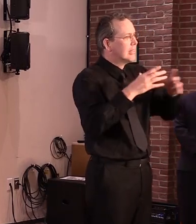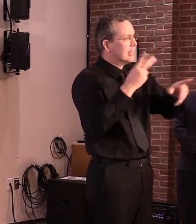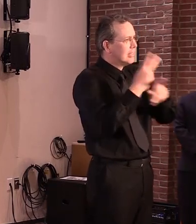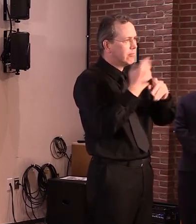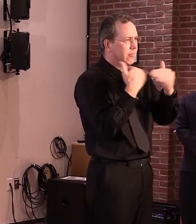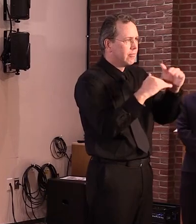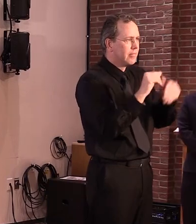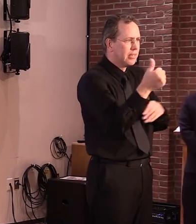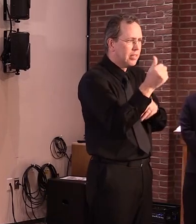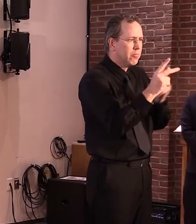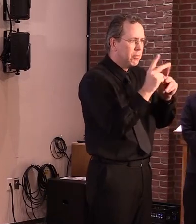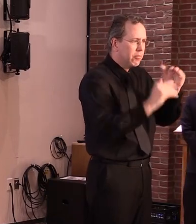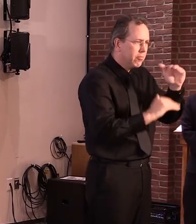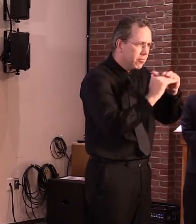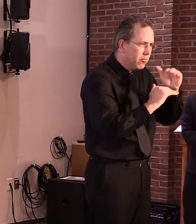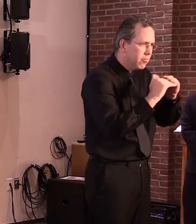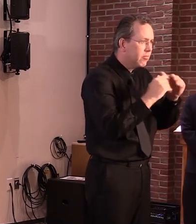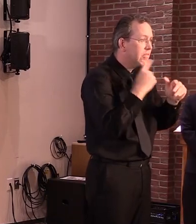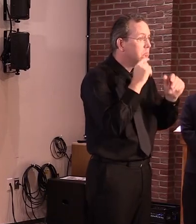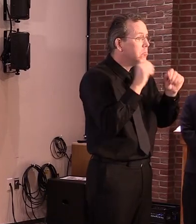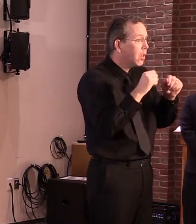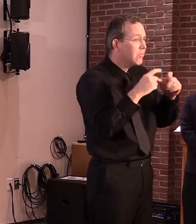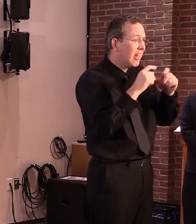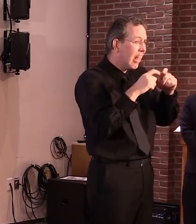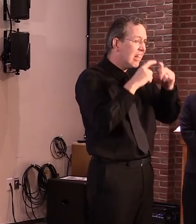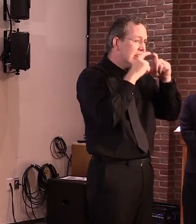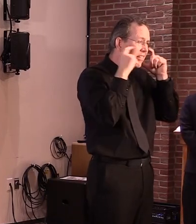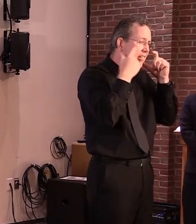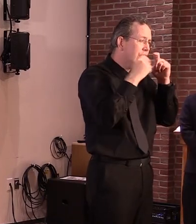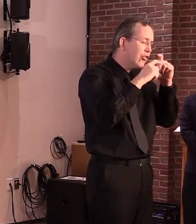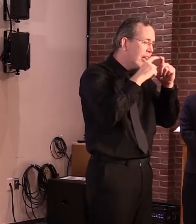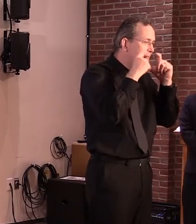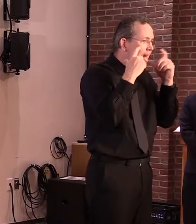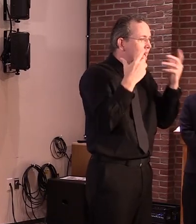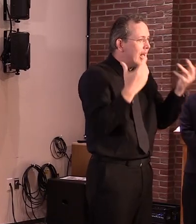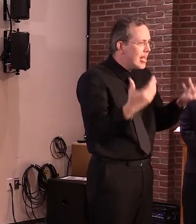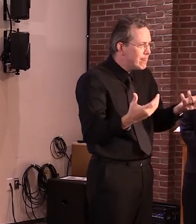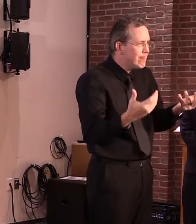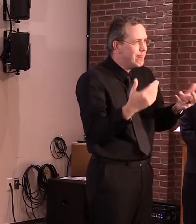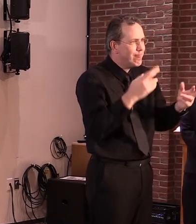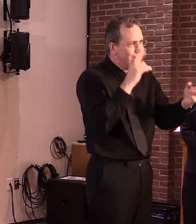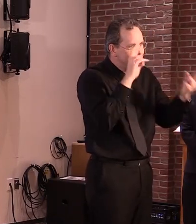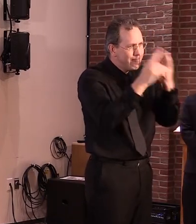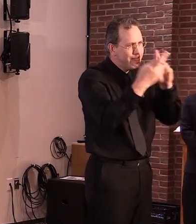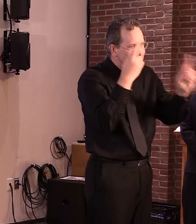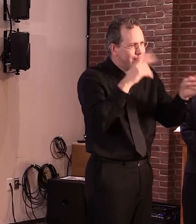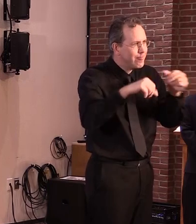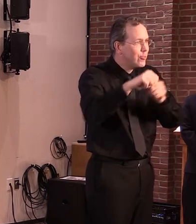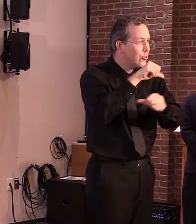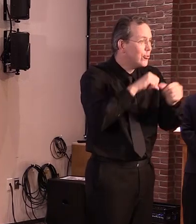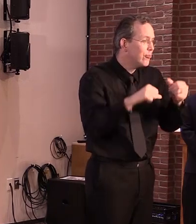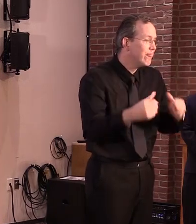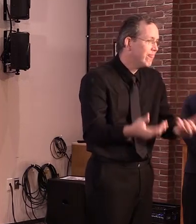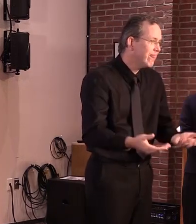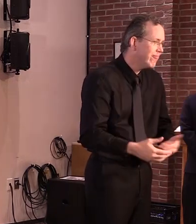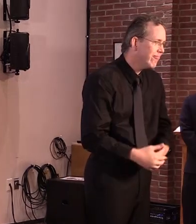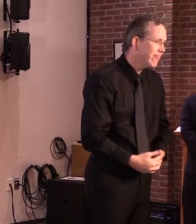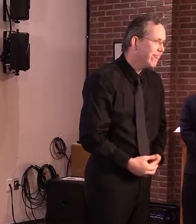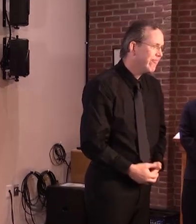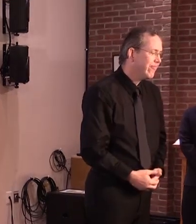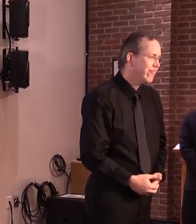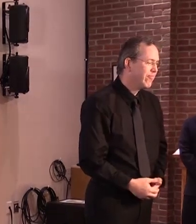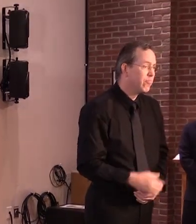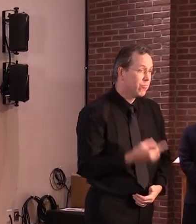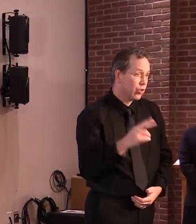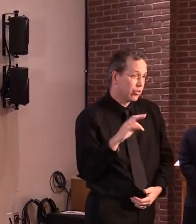masks when you possibly can, and trying to be respectful of others. Dr. Levine.